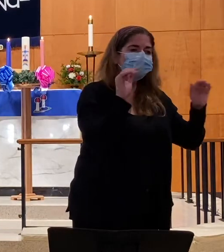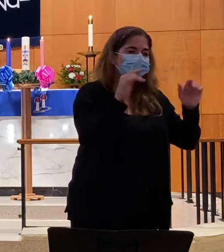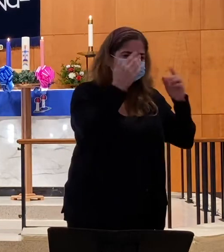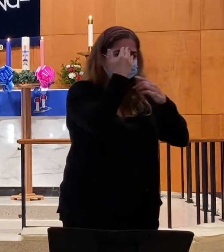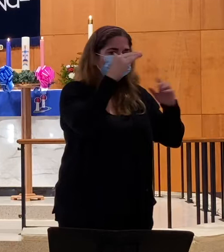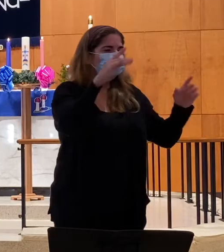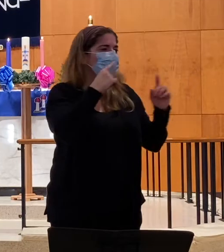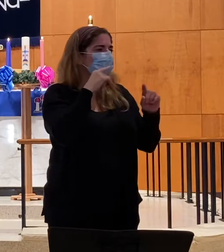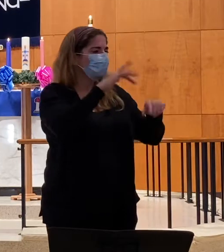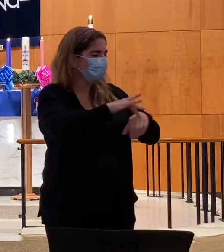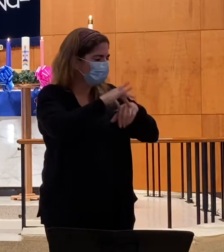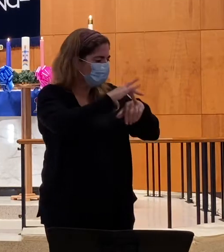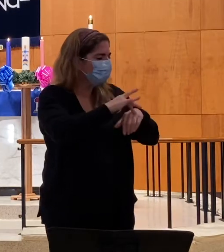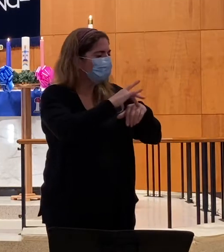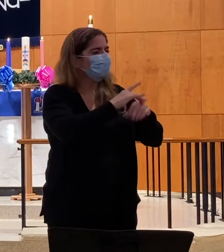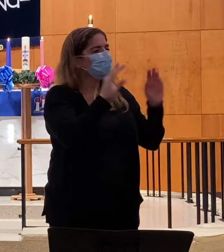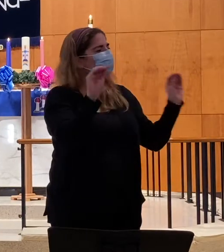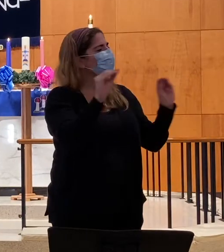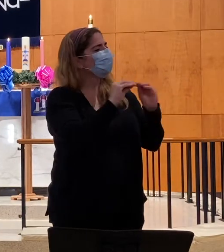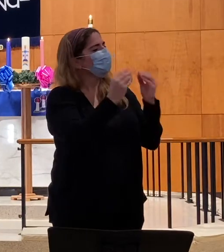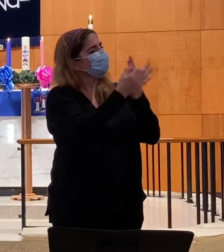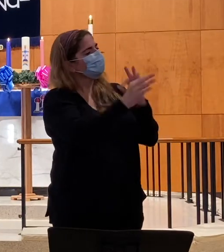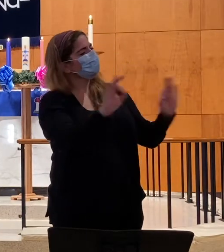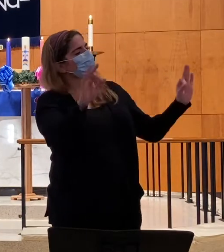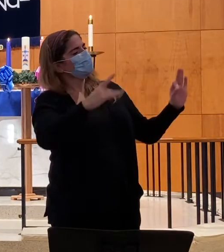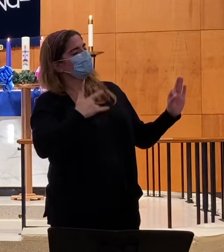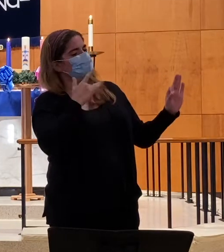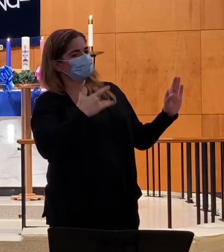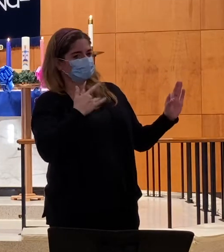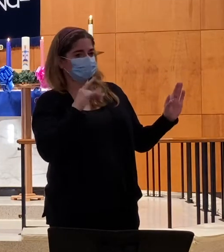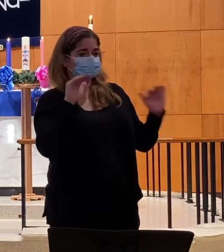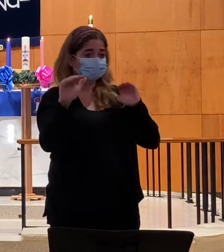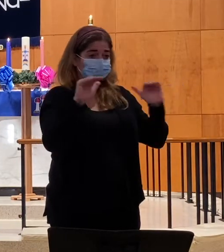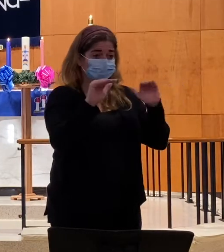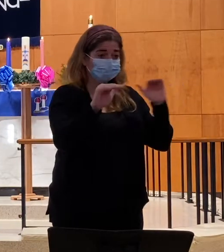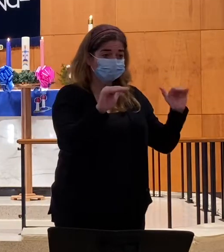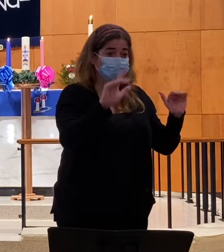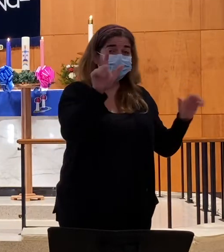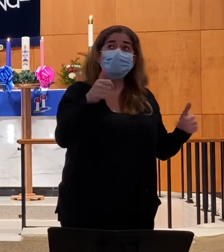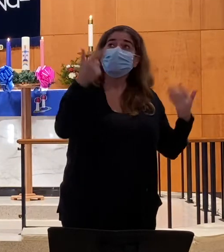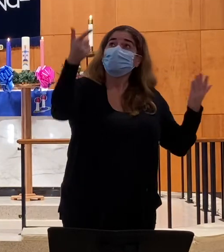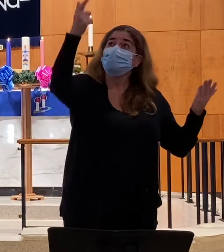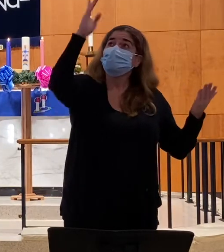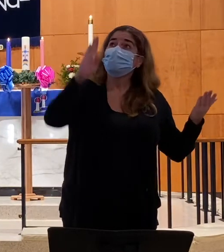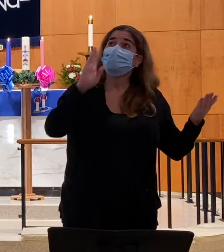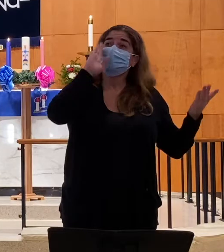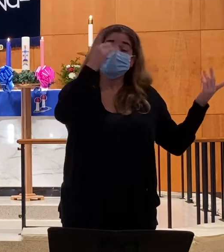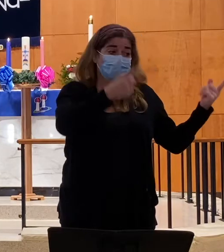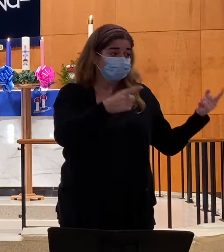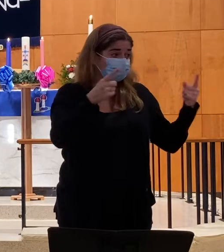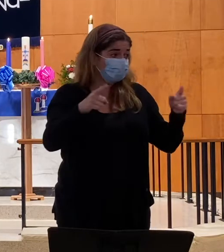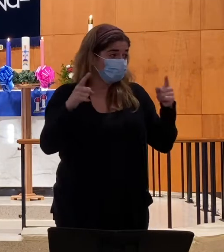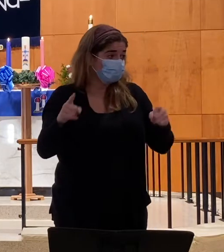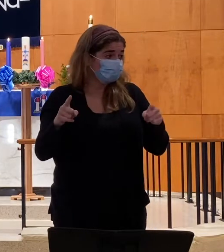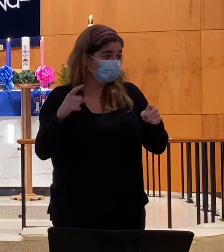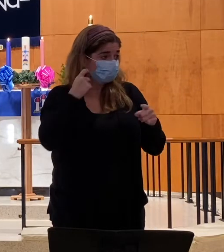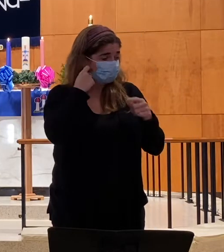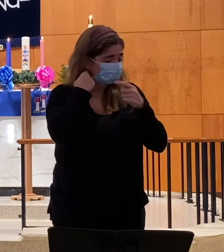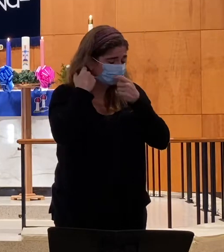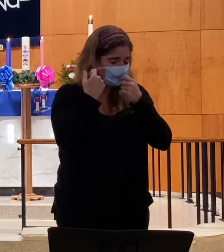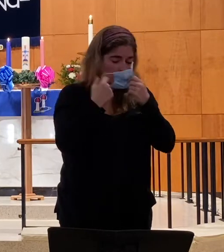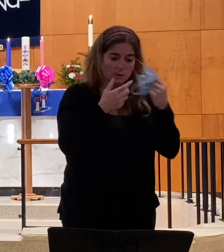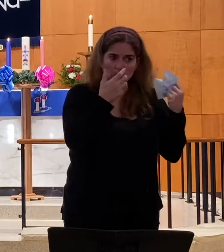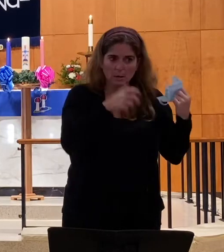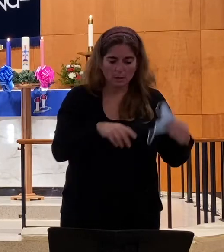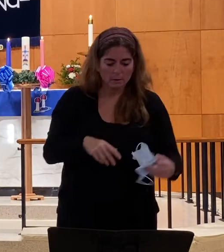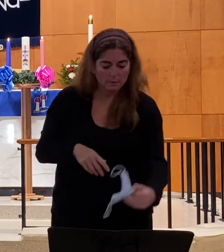the captives and release to the prisoners, to proclaim the year of the Lord's favor and the day of vengeance of our God, to comfort